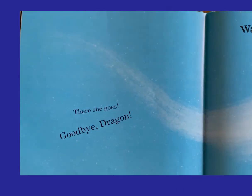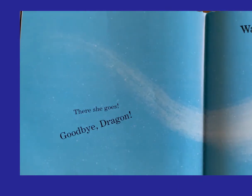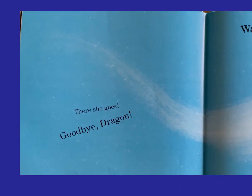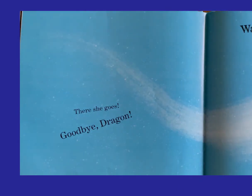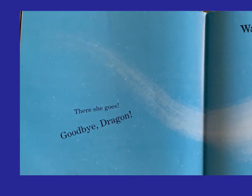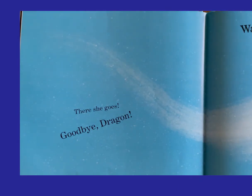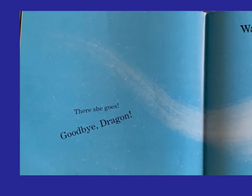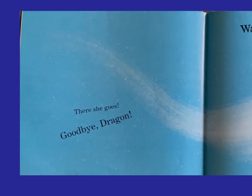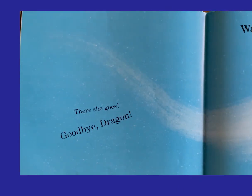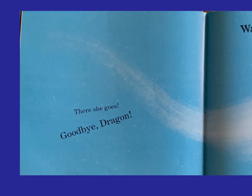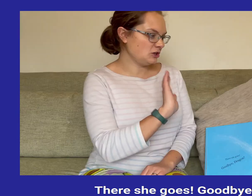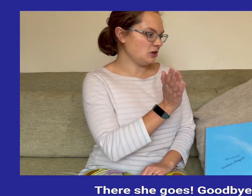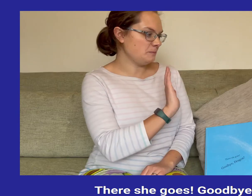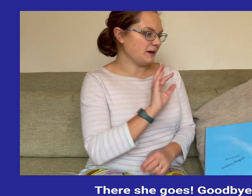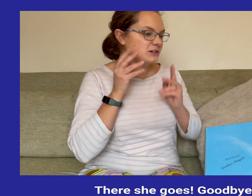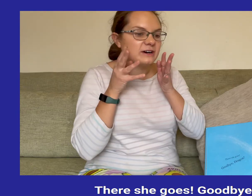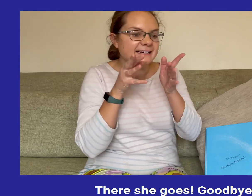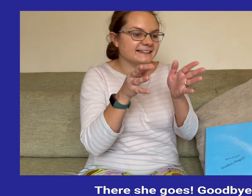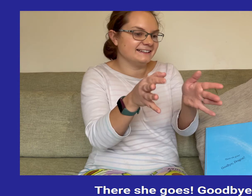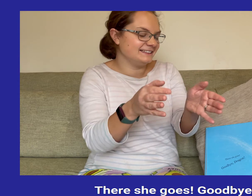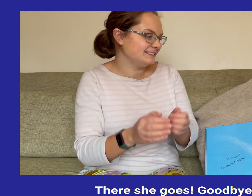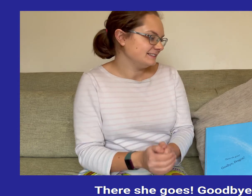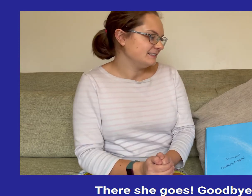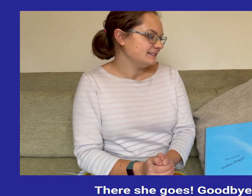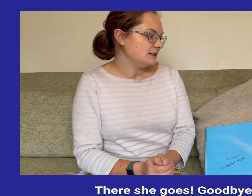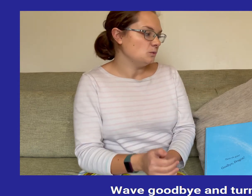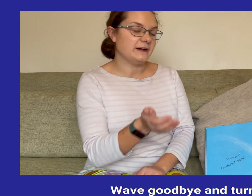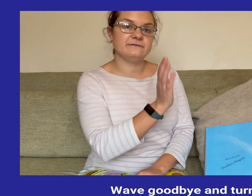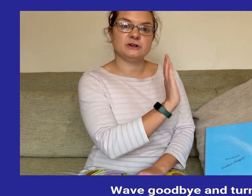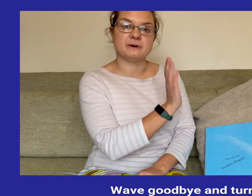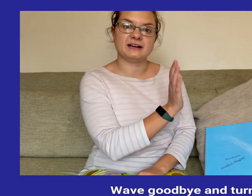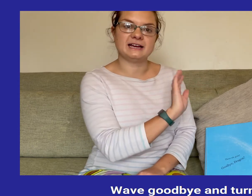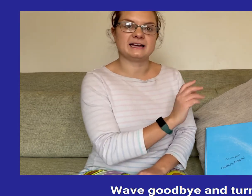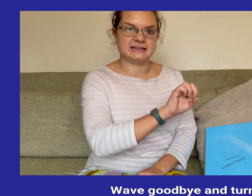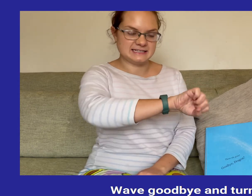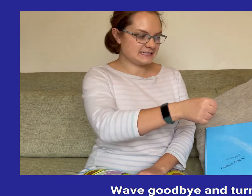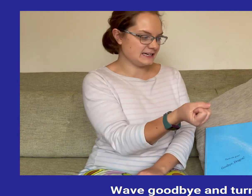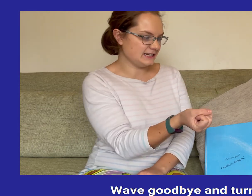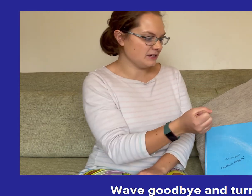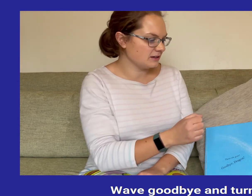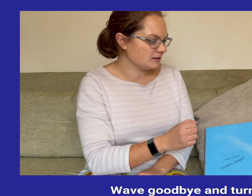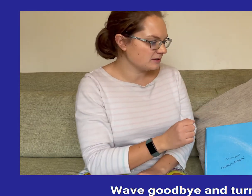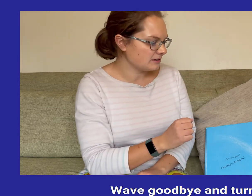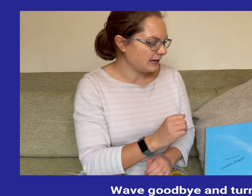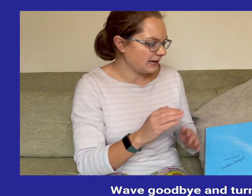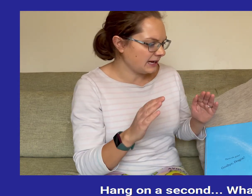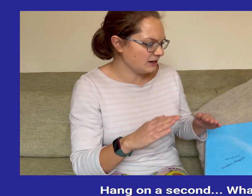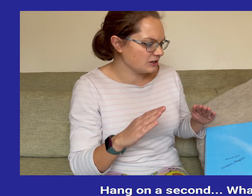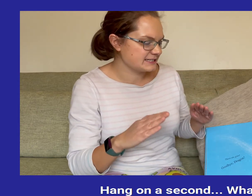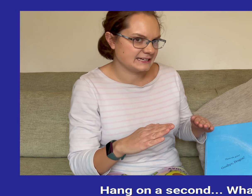There she goes. Goodbye, dragon. Wave goodbye and let's turn the... Hang on a